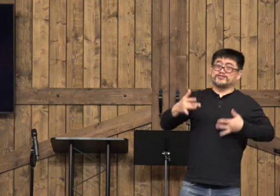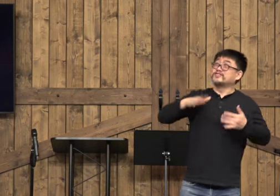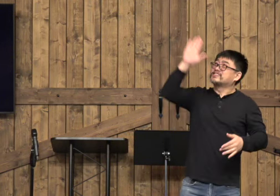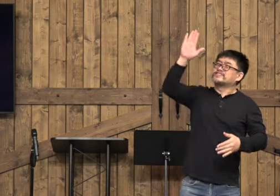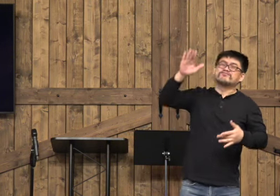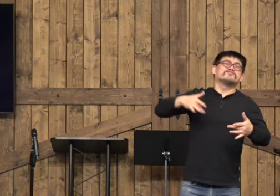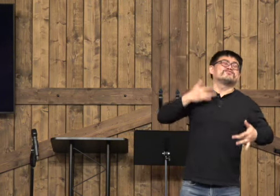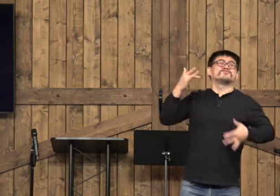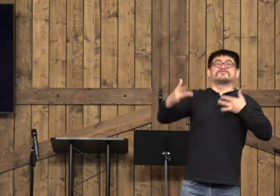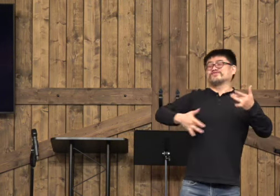about.